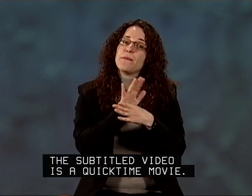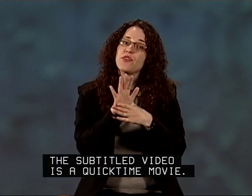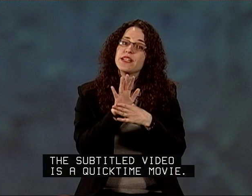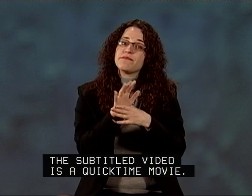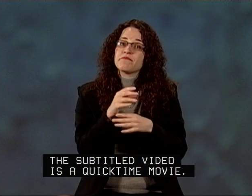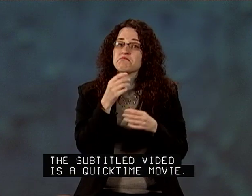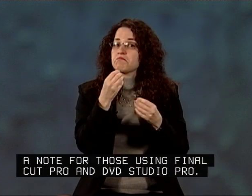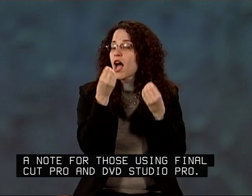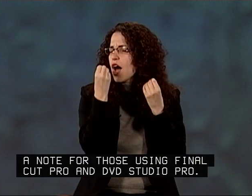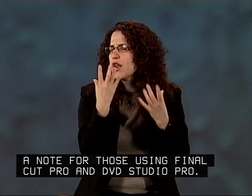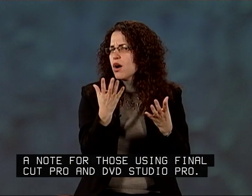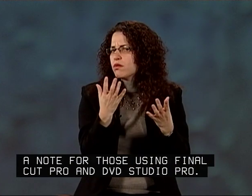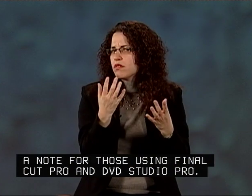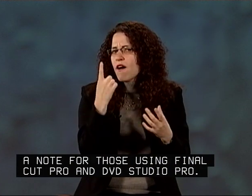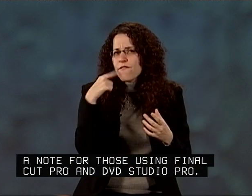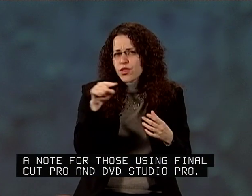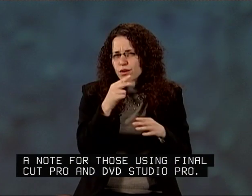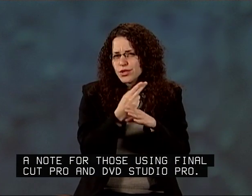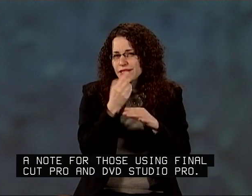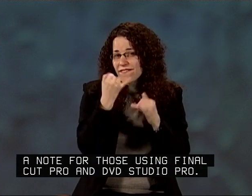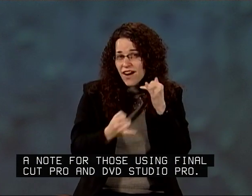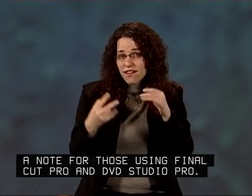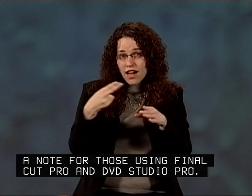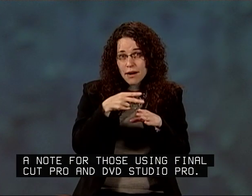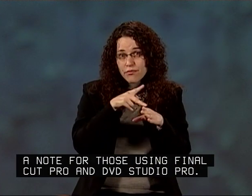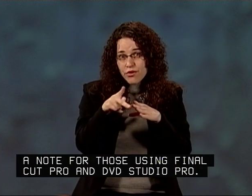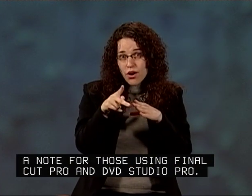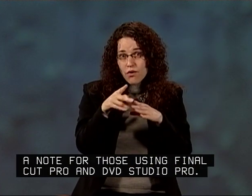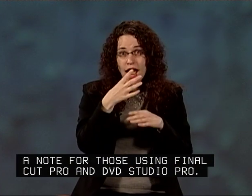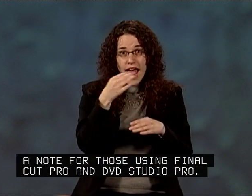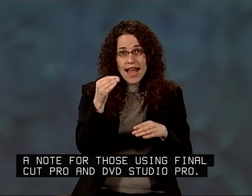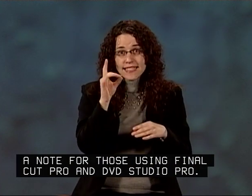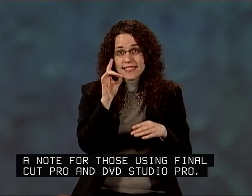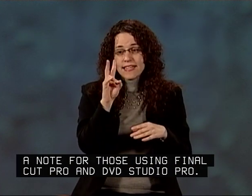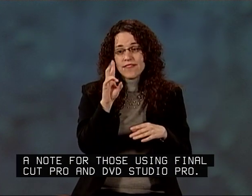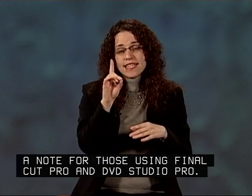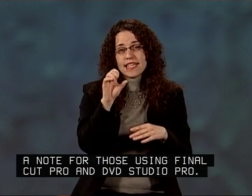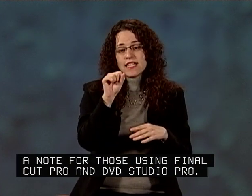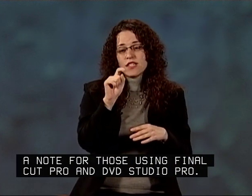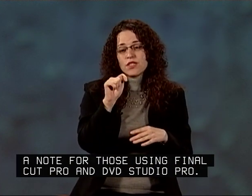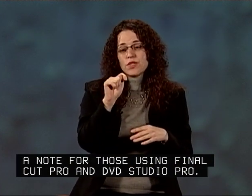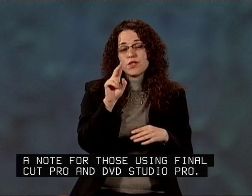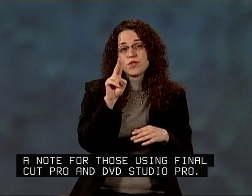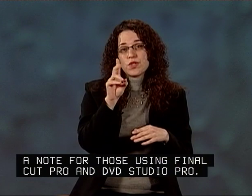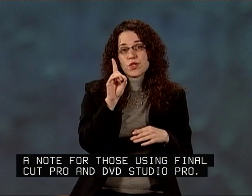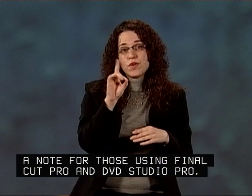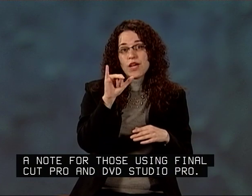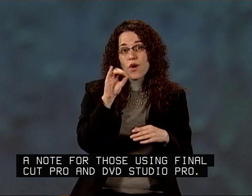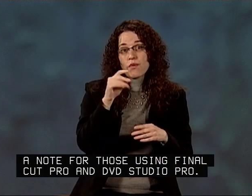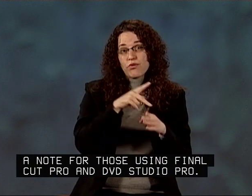movie. A note, for those using Final Cut Pro and DVD Studio